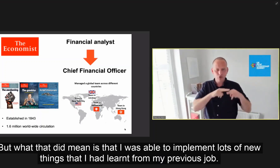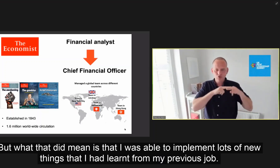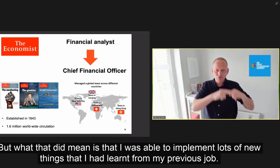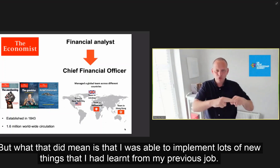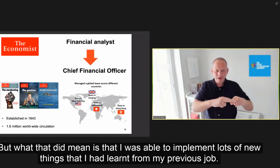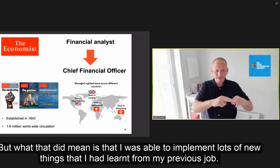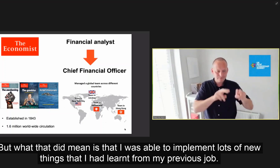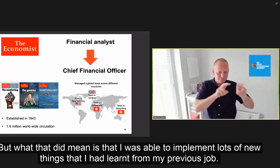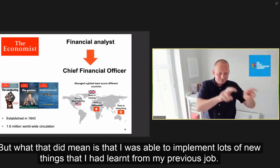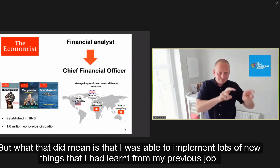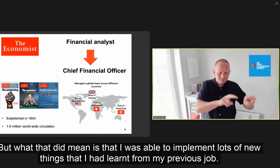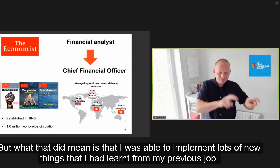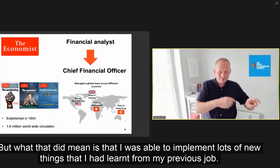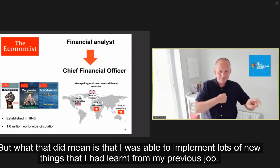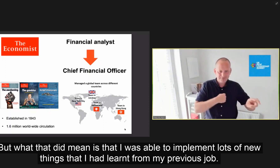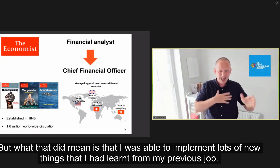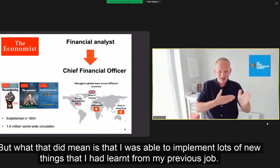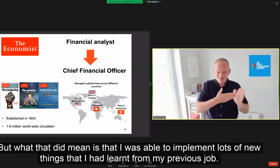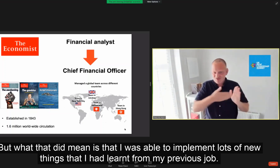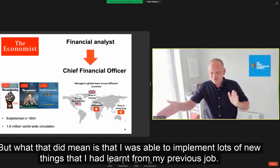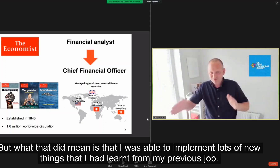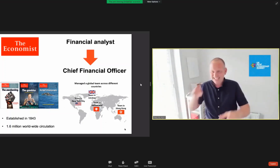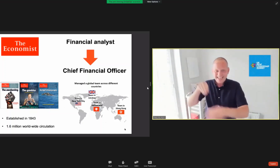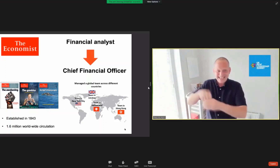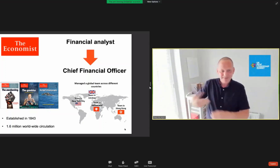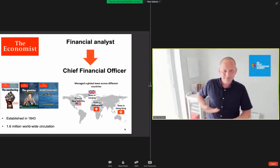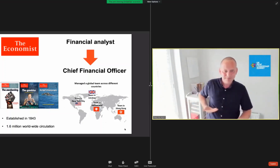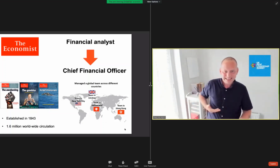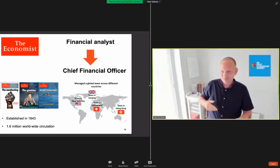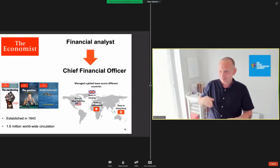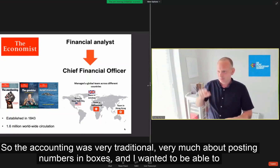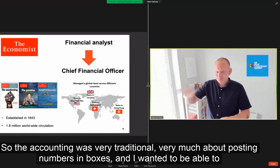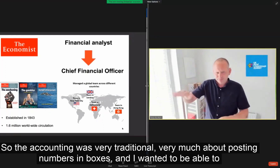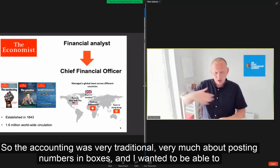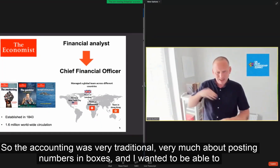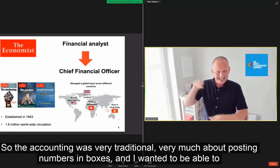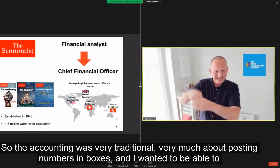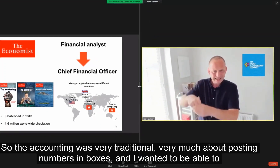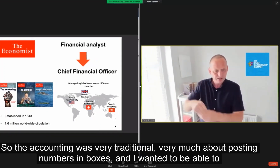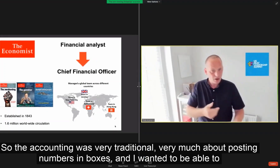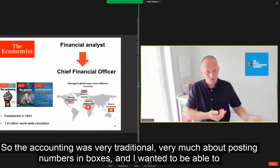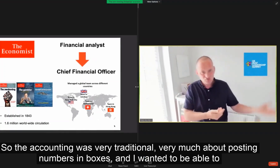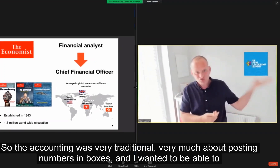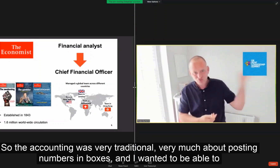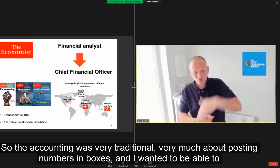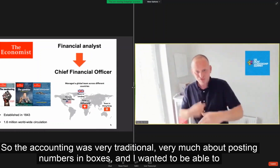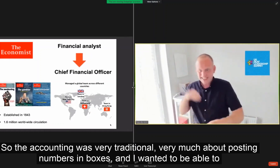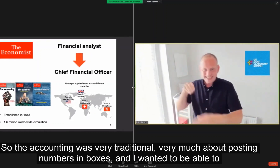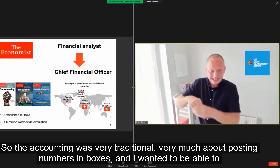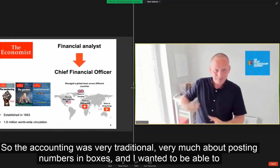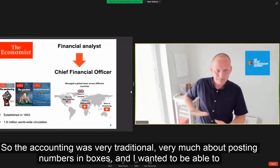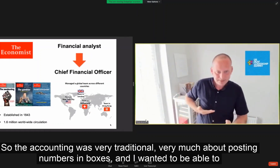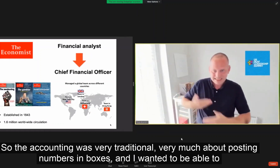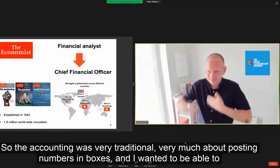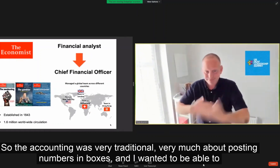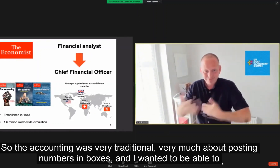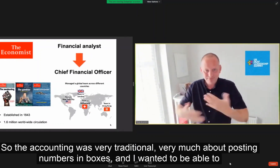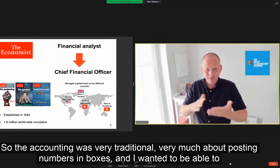had learned from my previous job. So the accounting was very traditional, very much about posting numbers in boxes. And I wanted to be